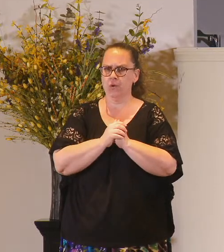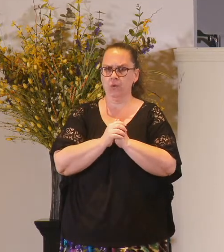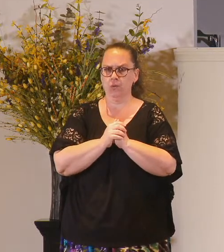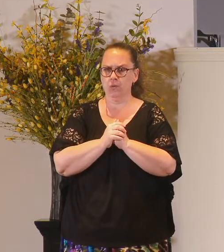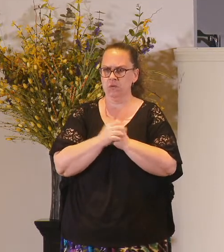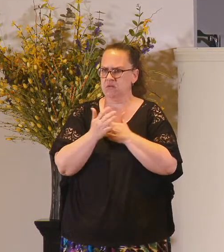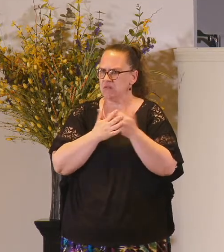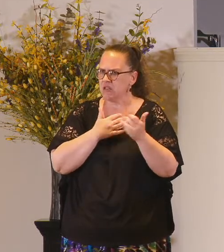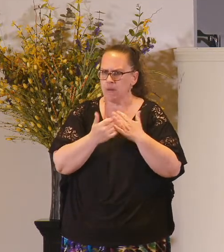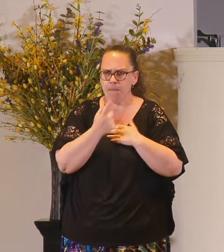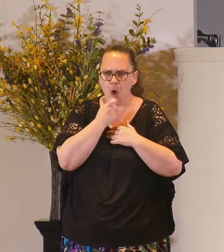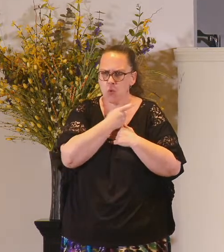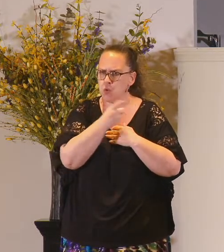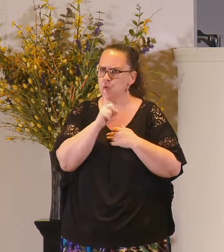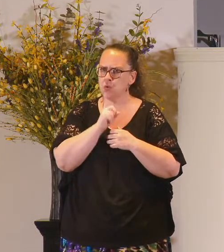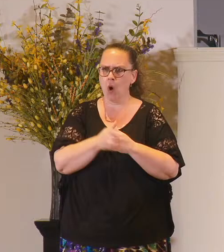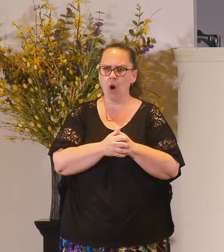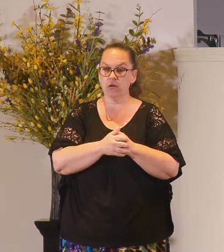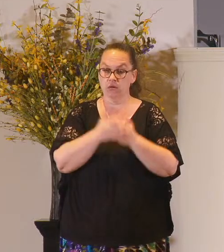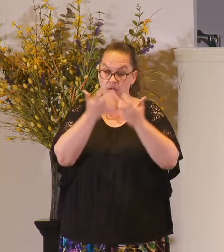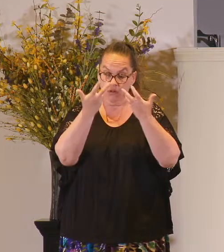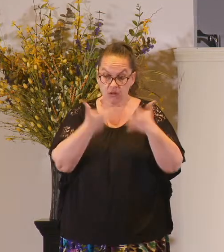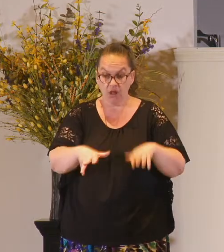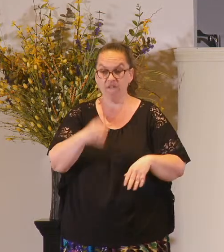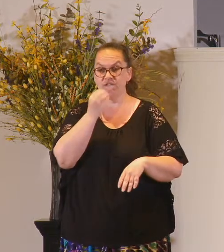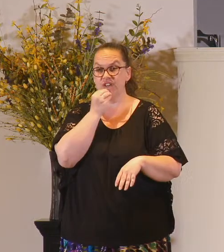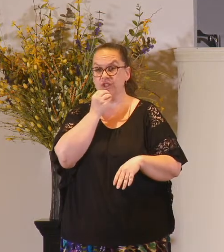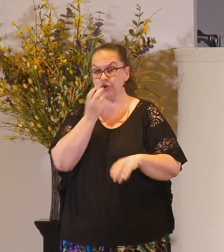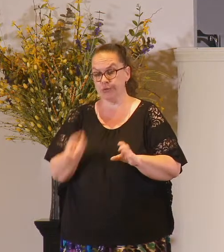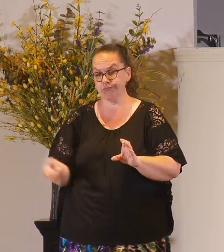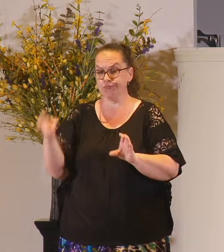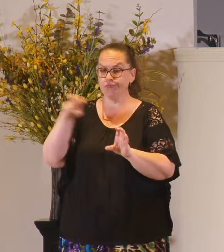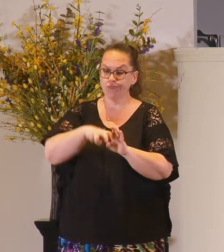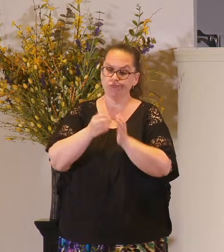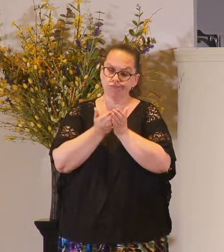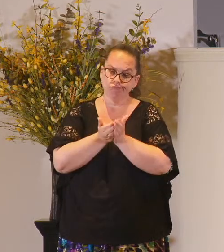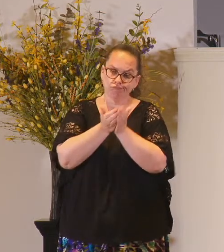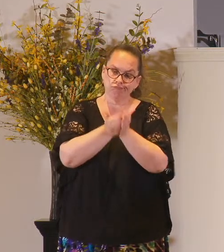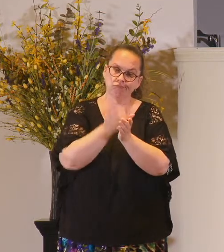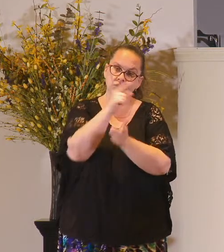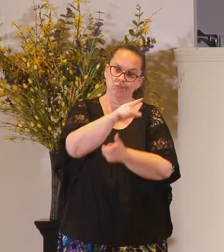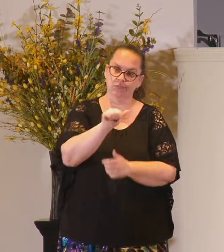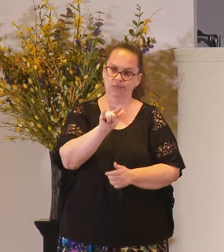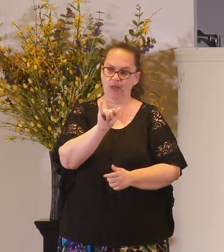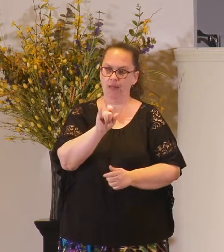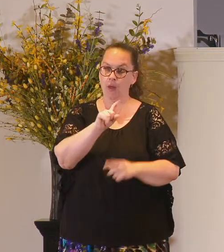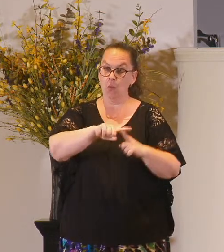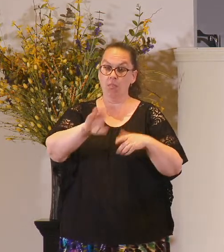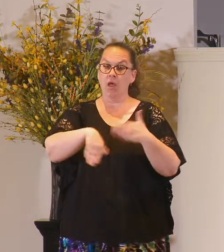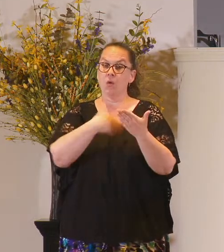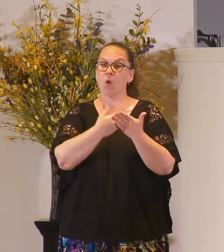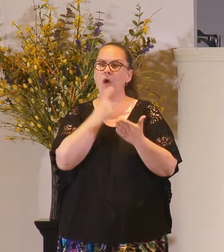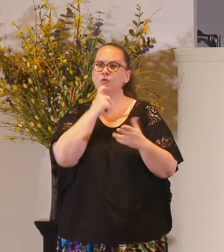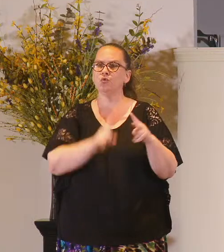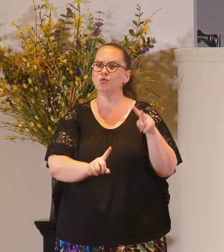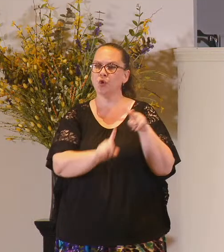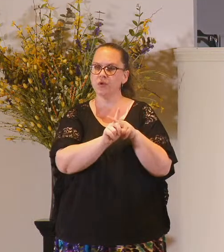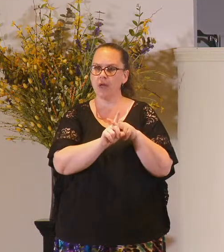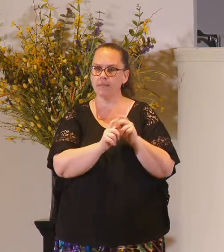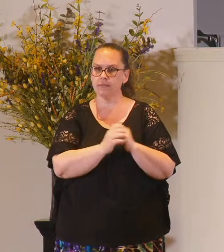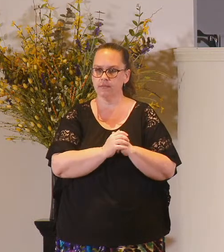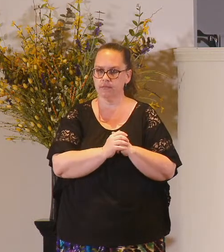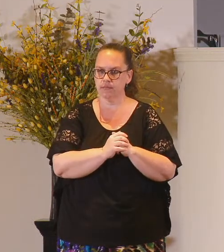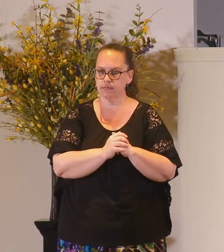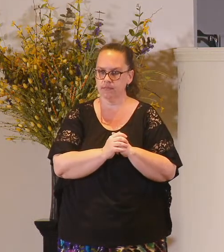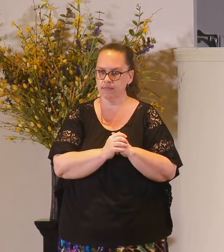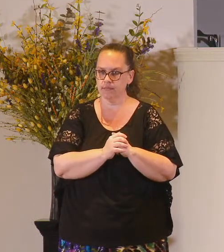After the meal, they jump in the boat, they head back to Galilee, and upon their arrival, guess who shows up? Those